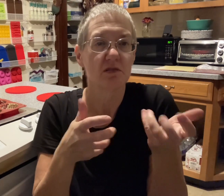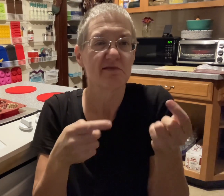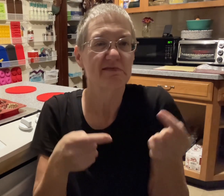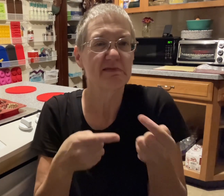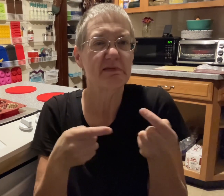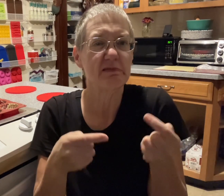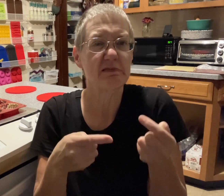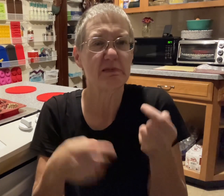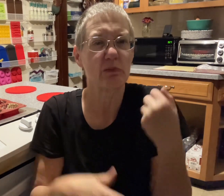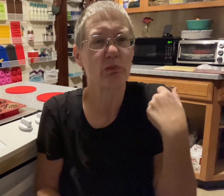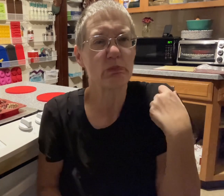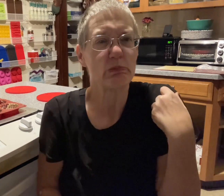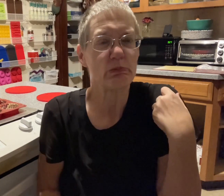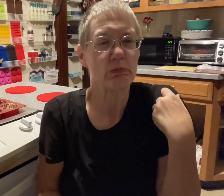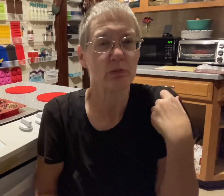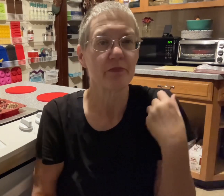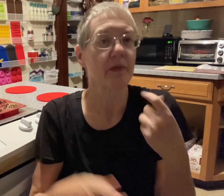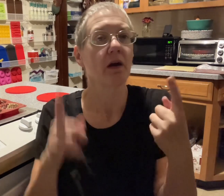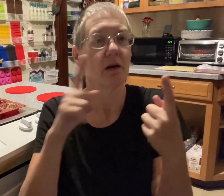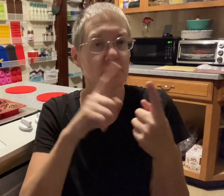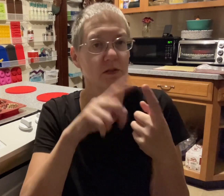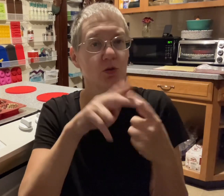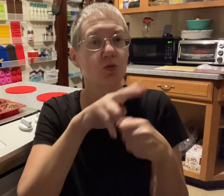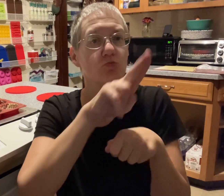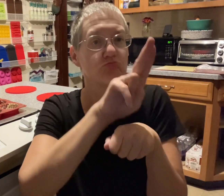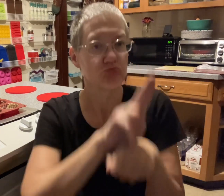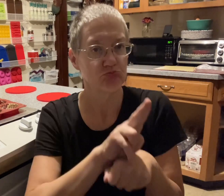upset. People who eat keto, they